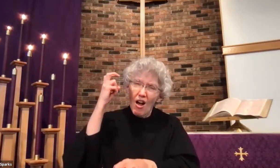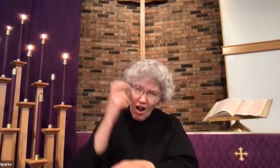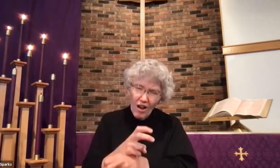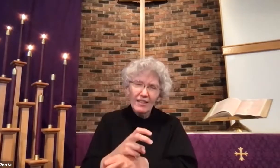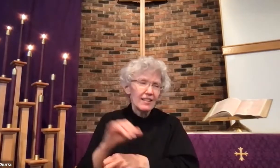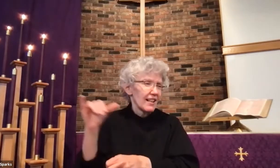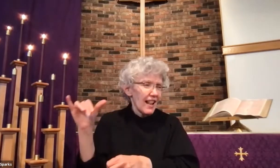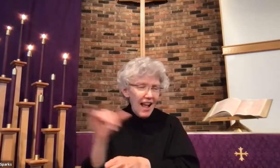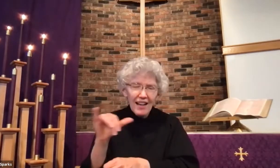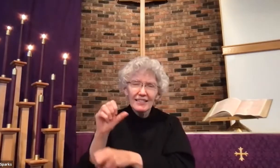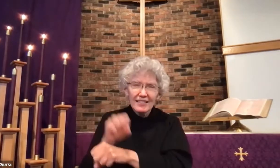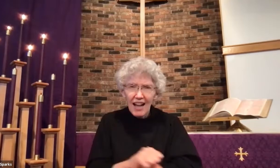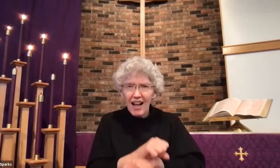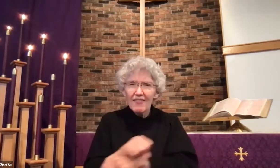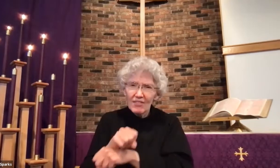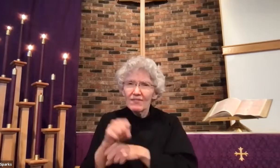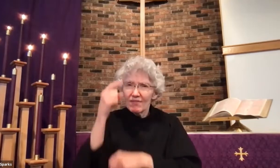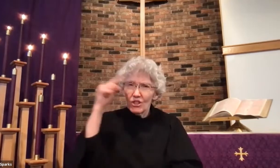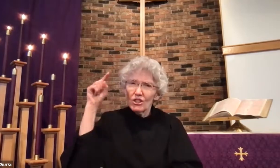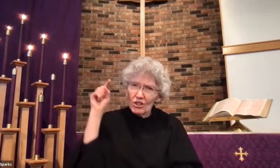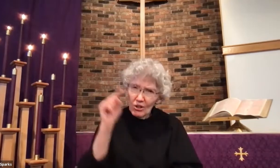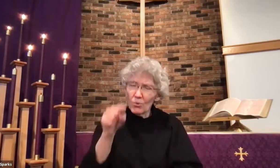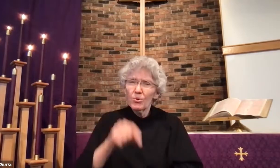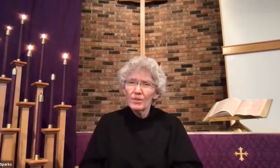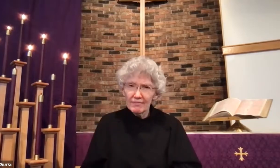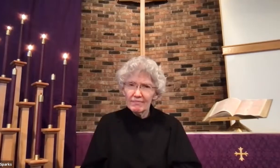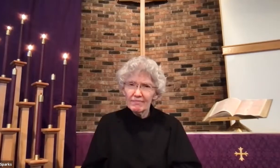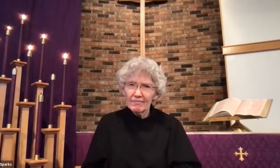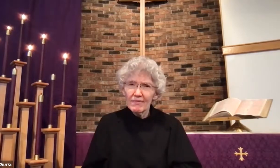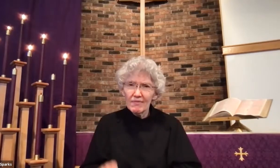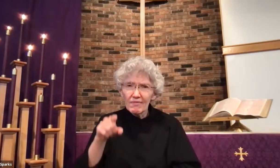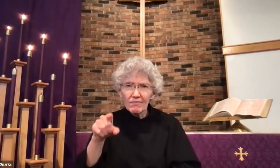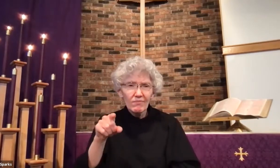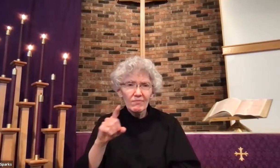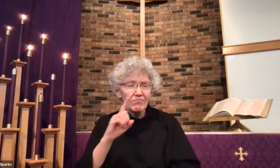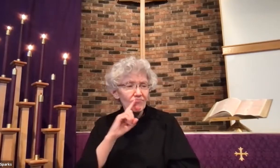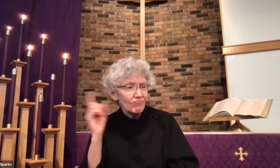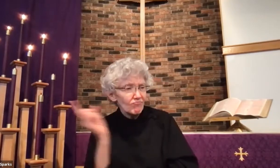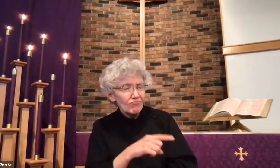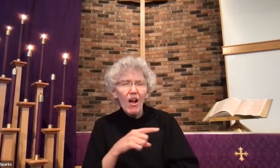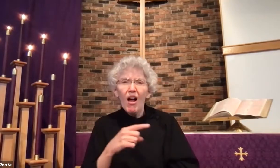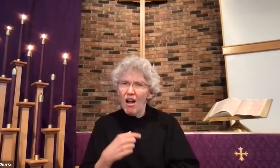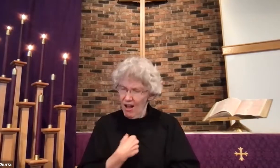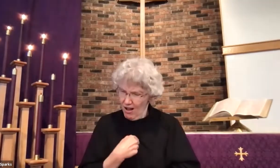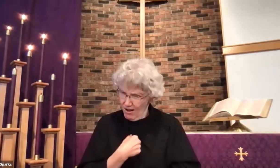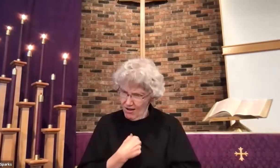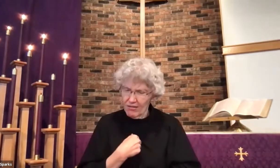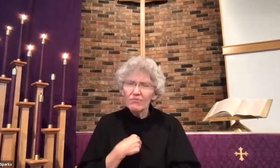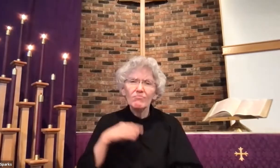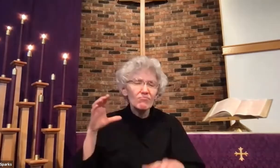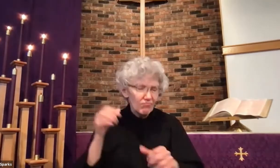done what you told me to do. And you never even gave me a young goat for a party with my